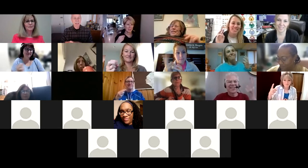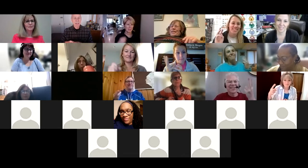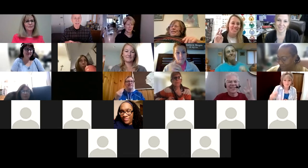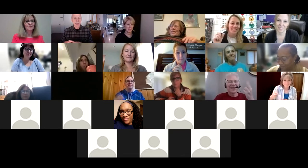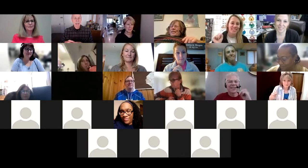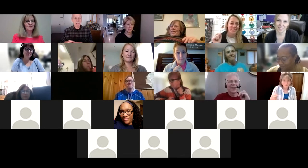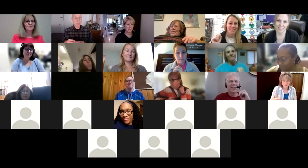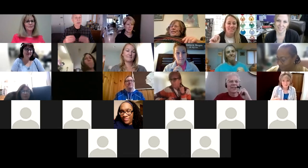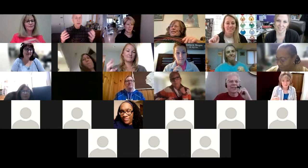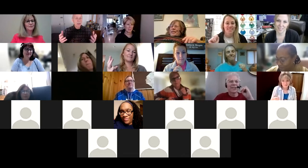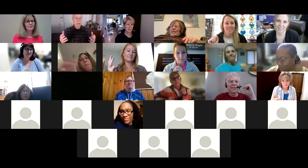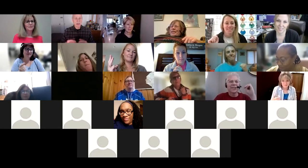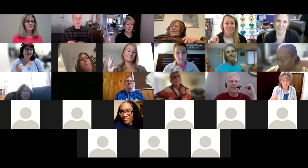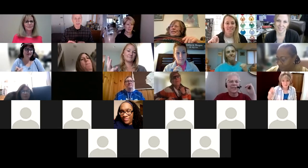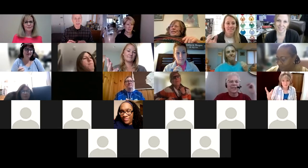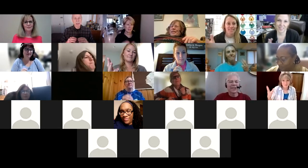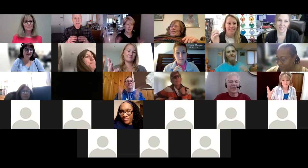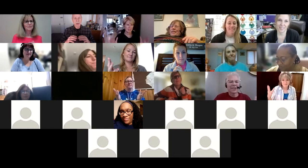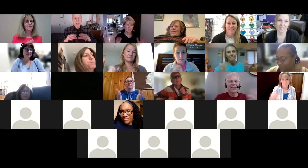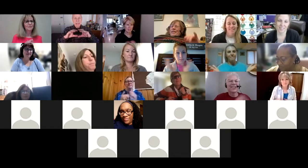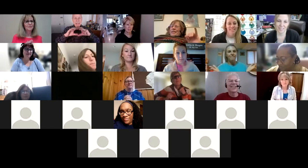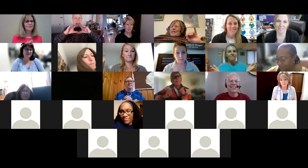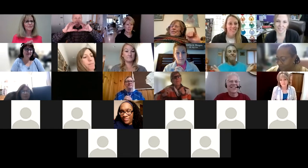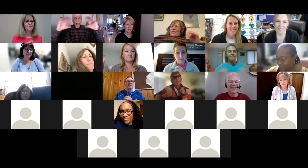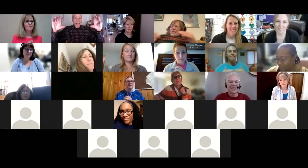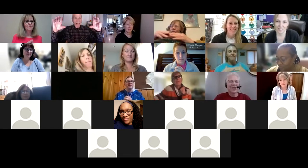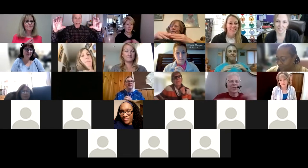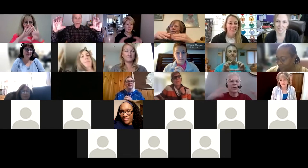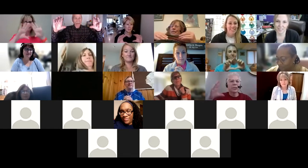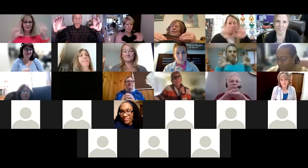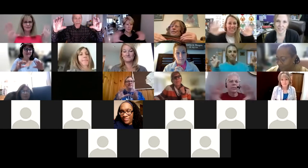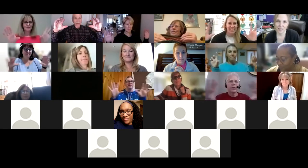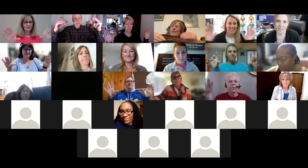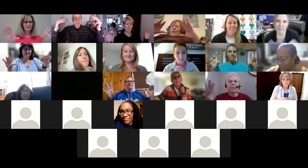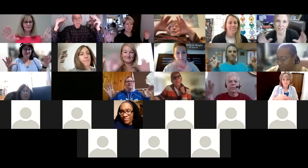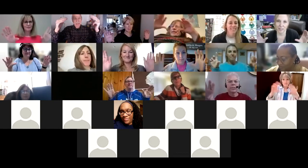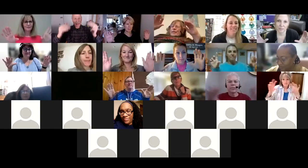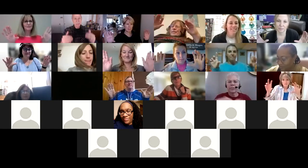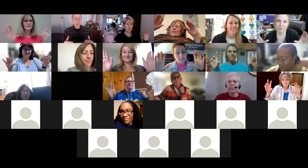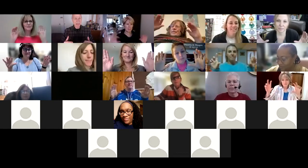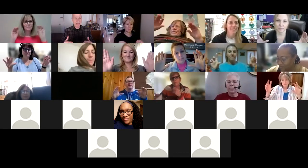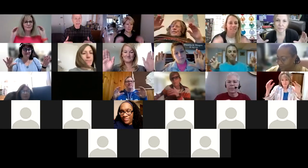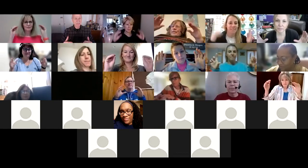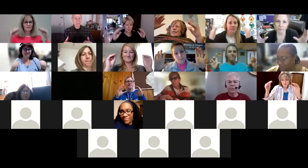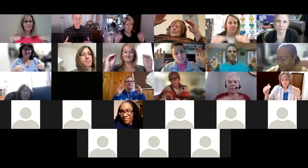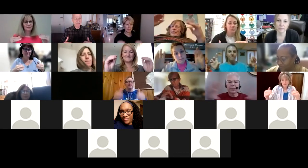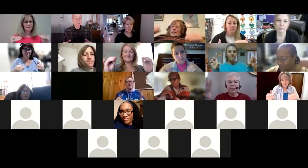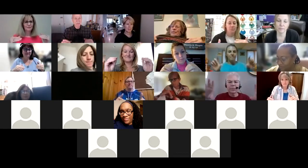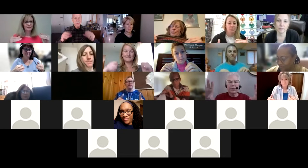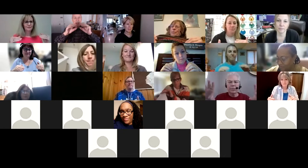and Yogi Berra. So any essay that has a body could